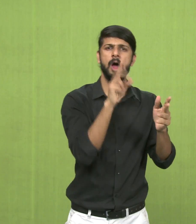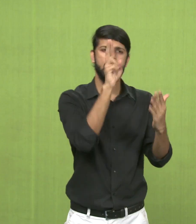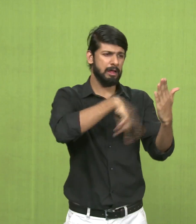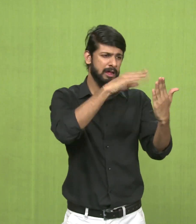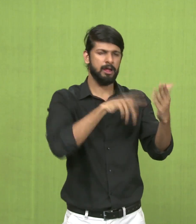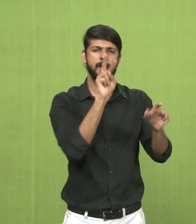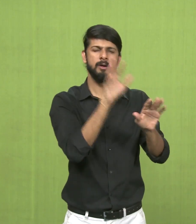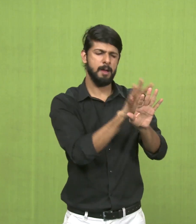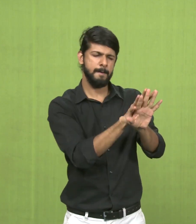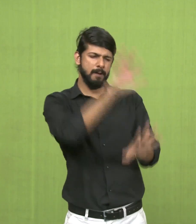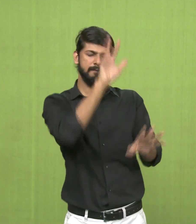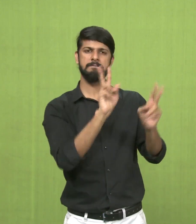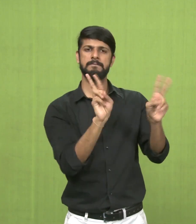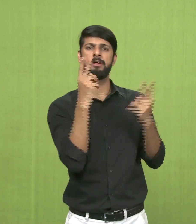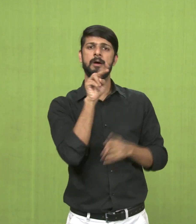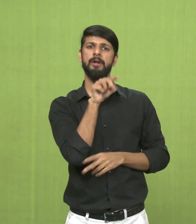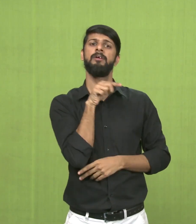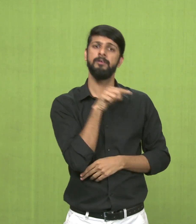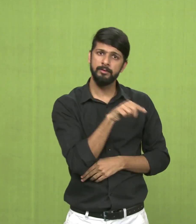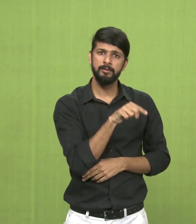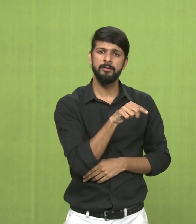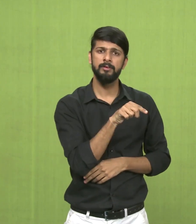to bring out an abstract composition.